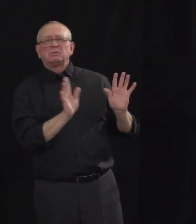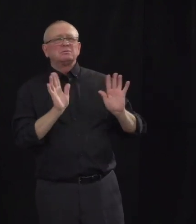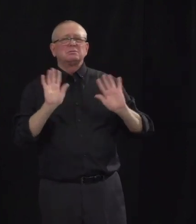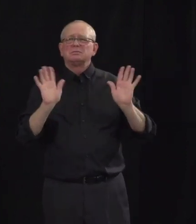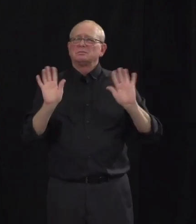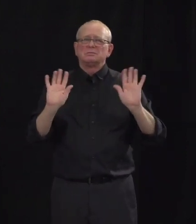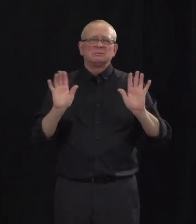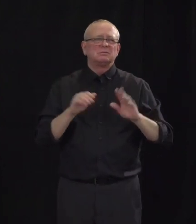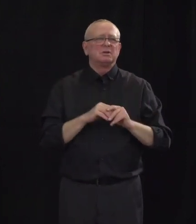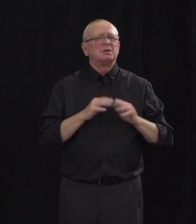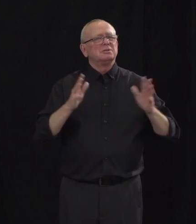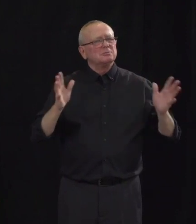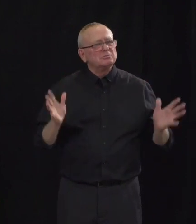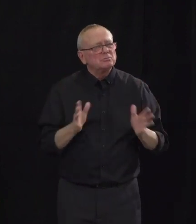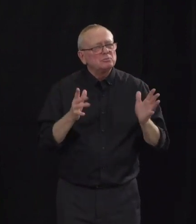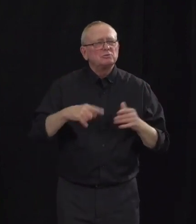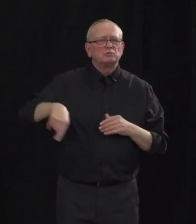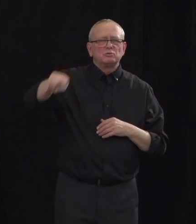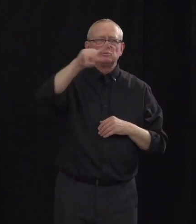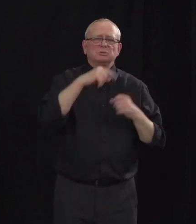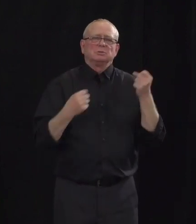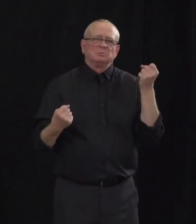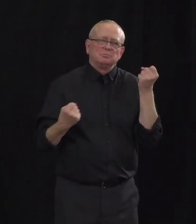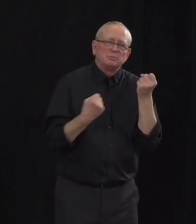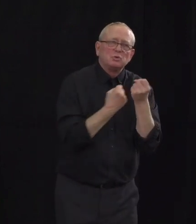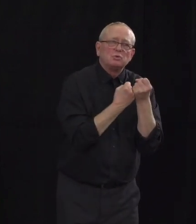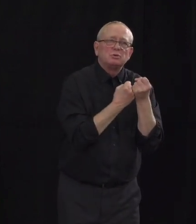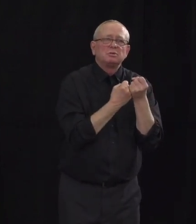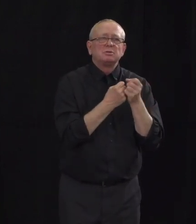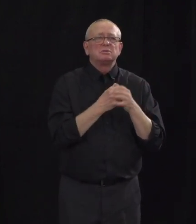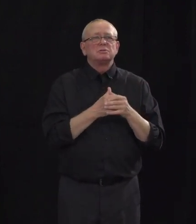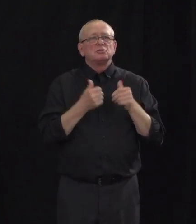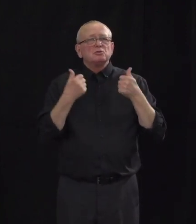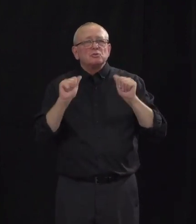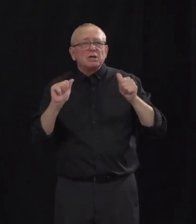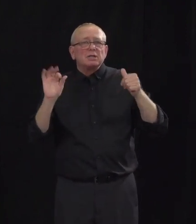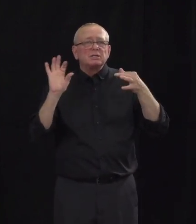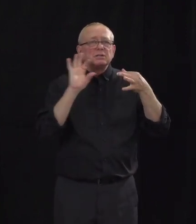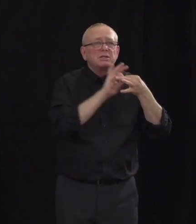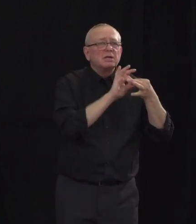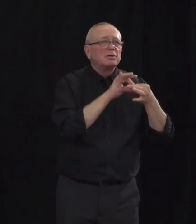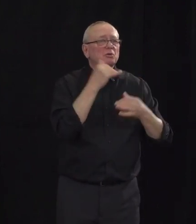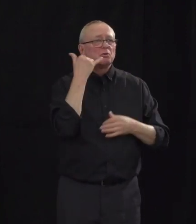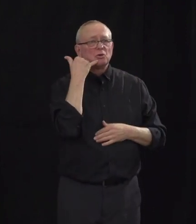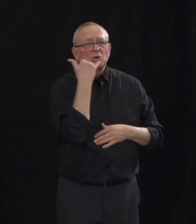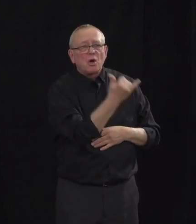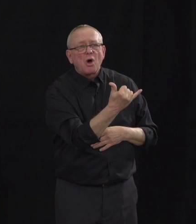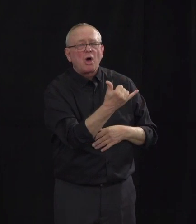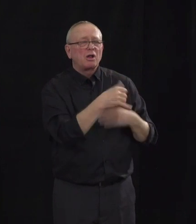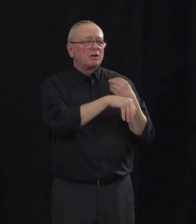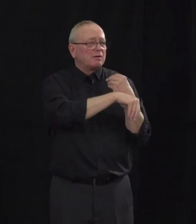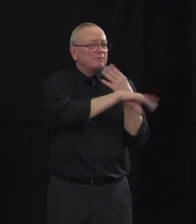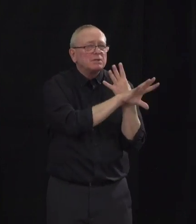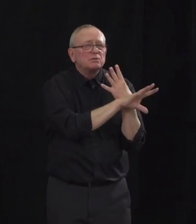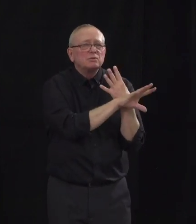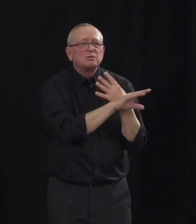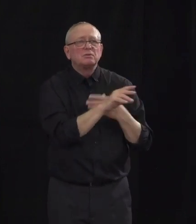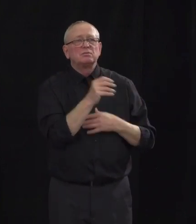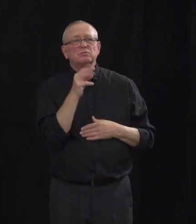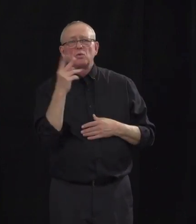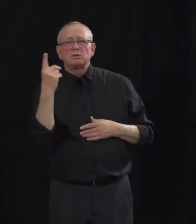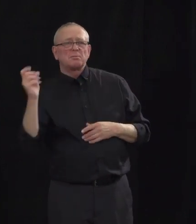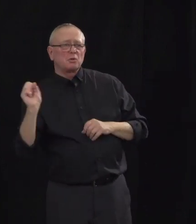food. Those who are experiencing any symptoms, no matter how mild they seem, should share that information with their